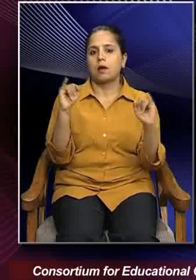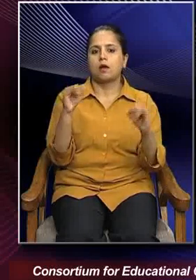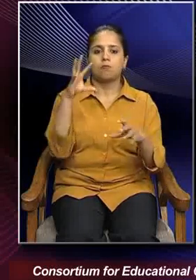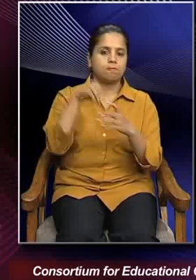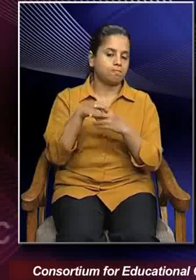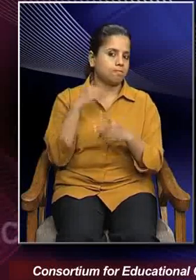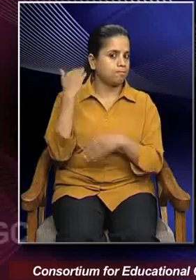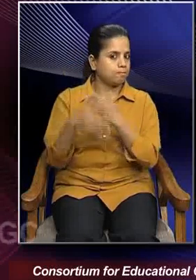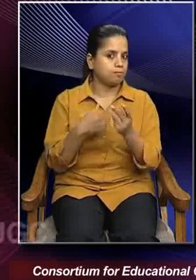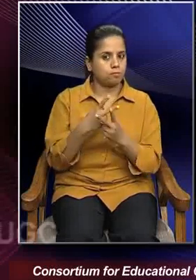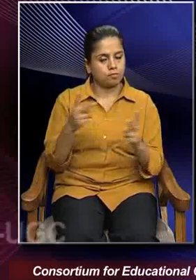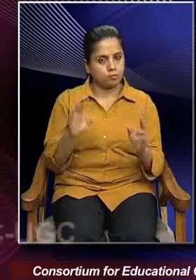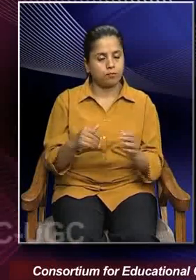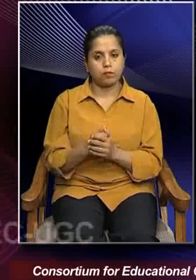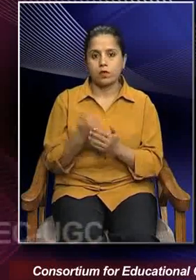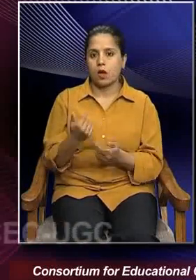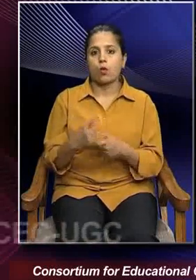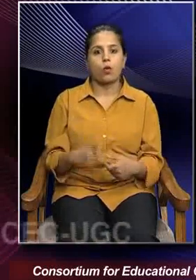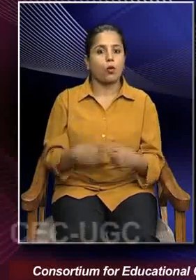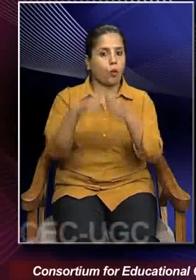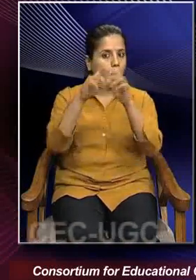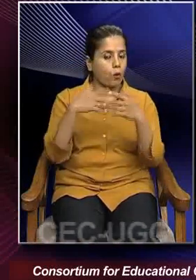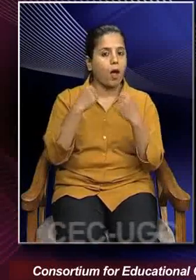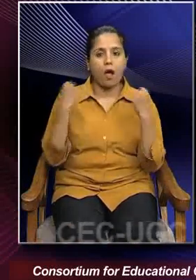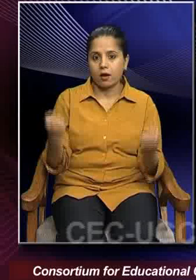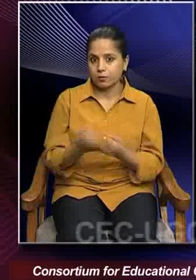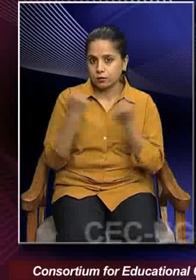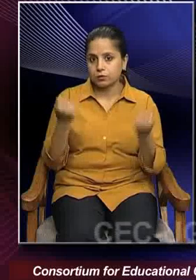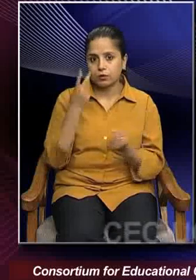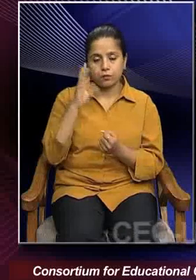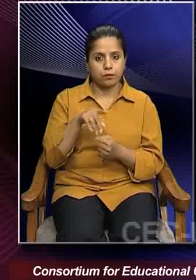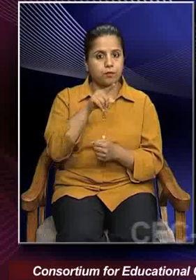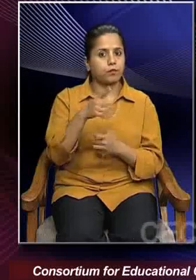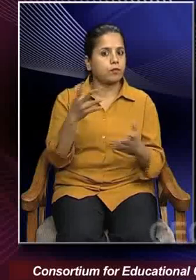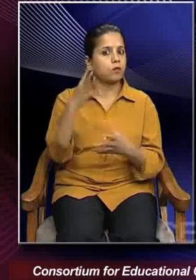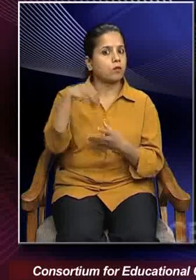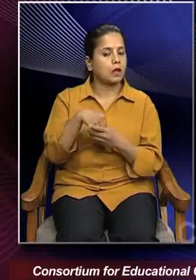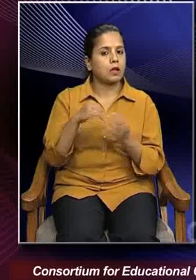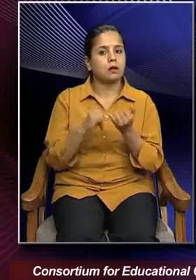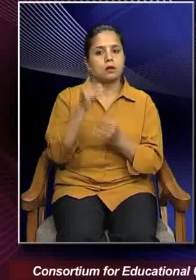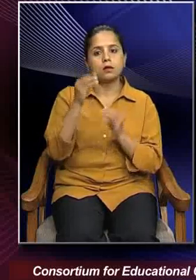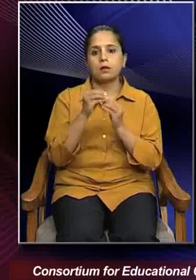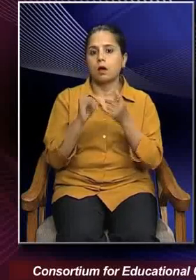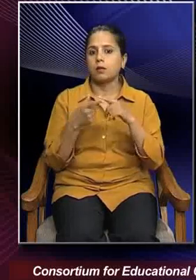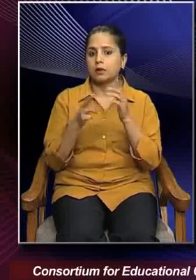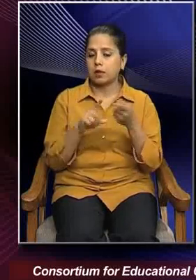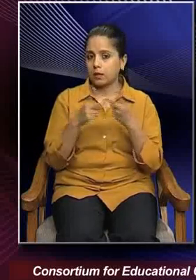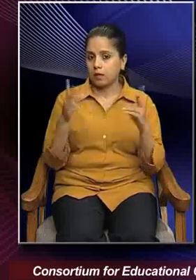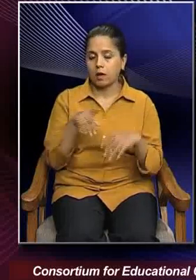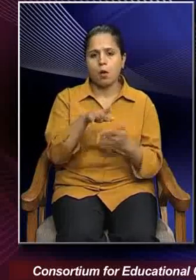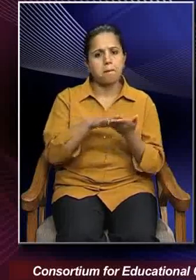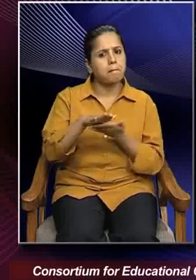own. Now, qualities and actions, they are inherent in the substance and they find their